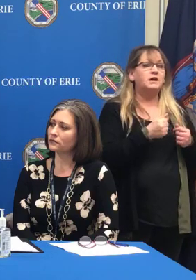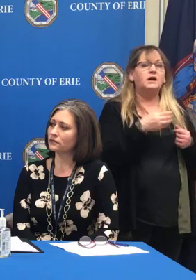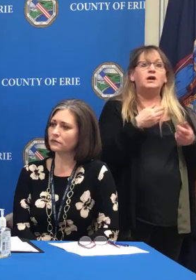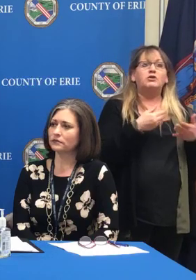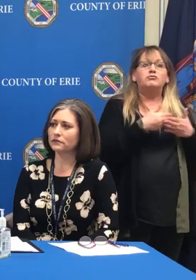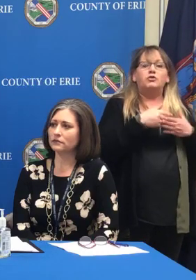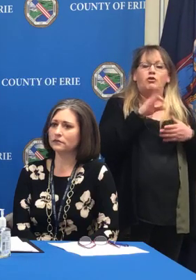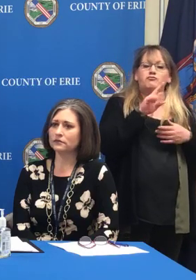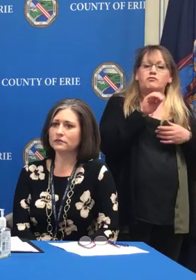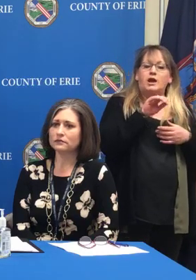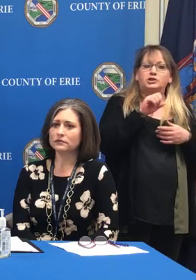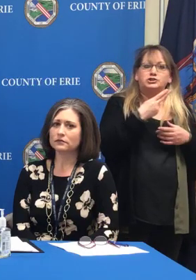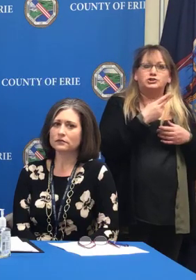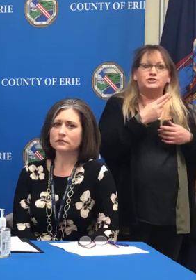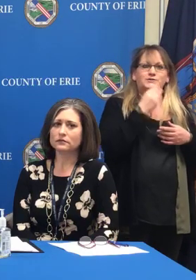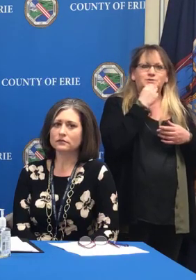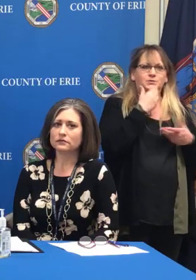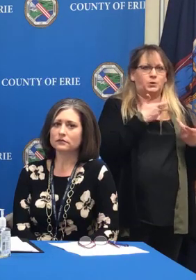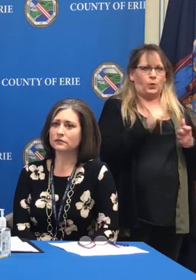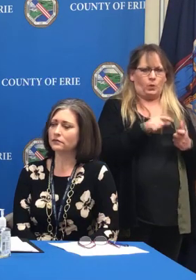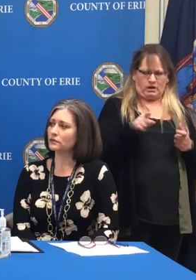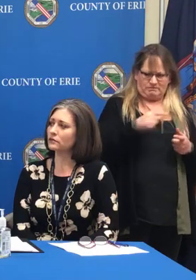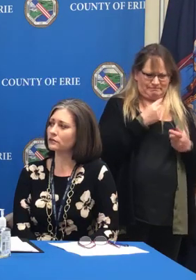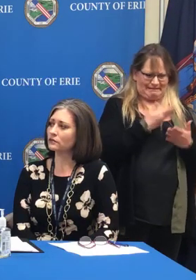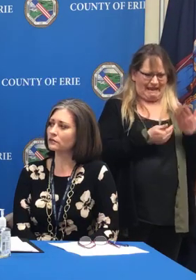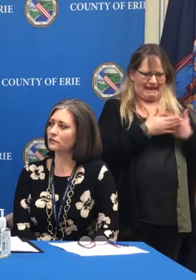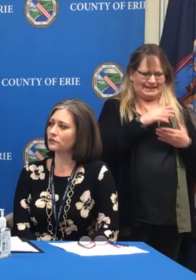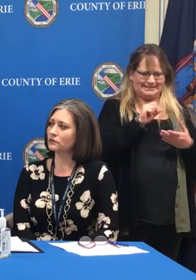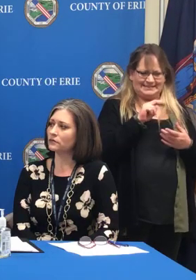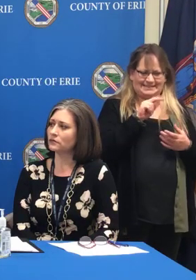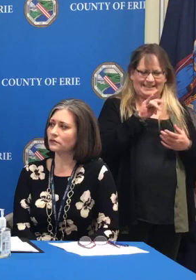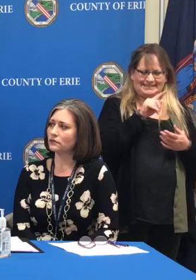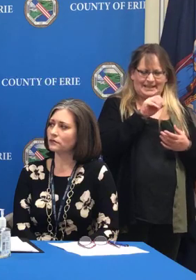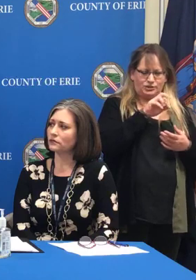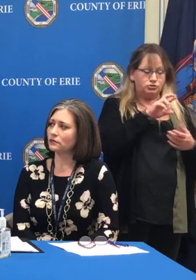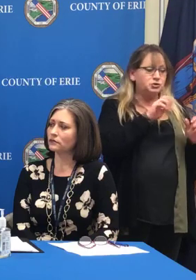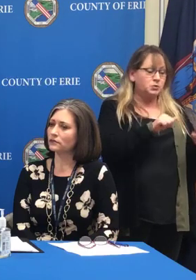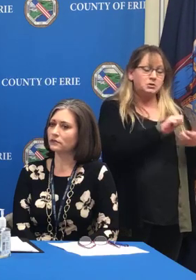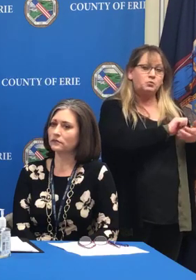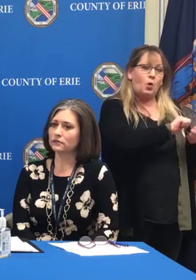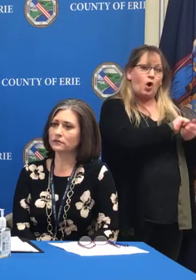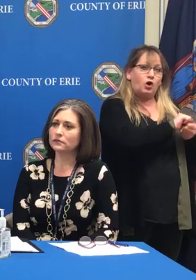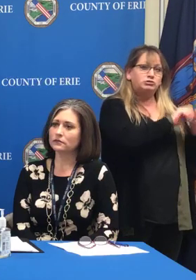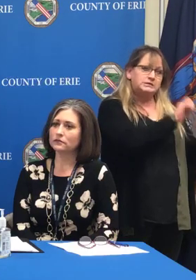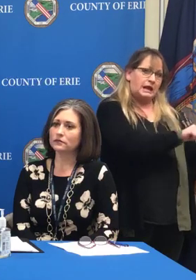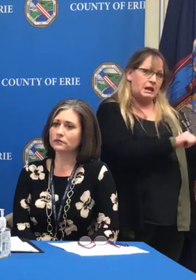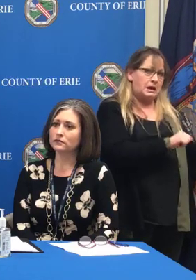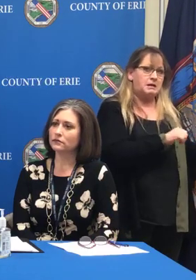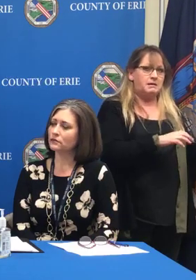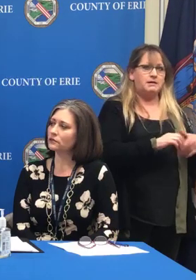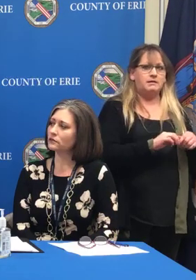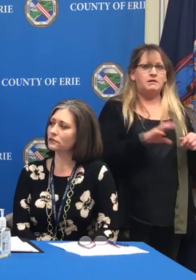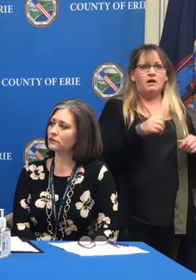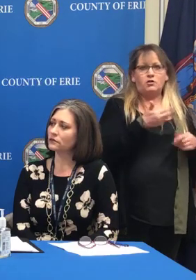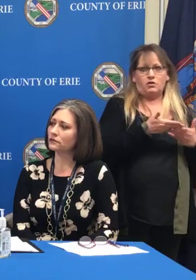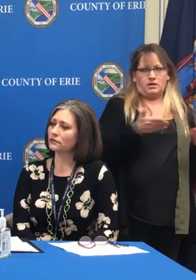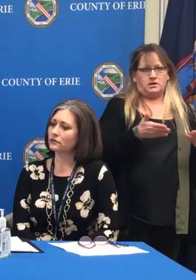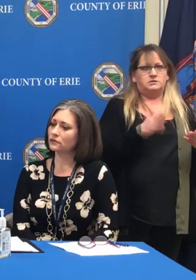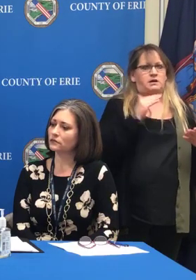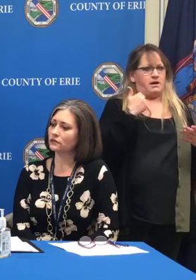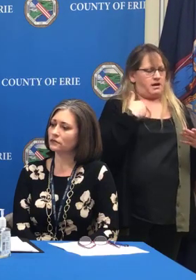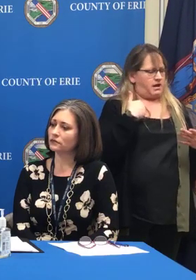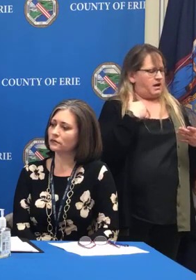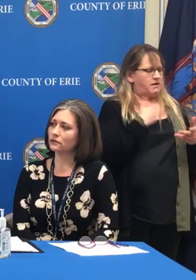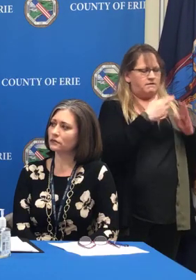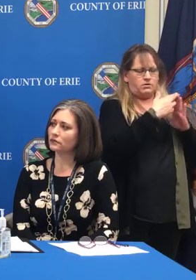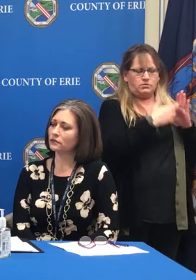wouldn't necessarily want to put hand sanitizer on it, but I think you could wash it. That would not be a problem. And for the other things, there's stringent guidelines